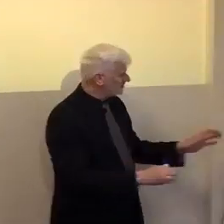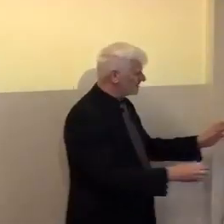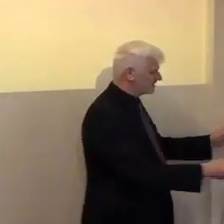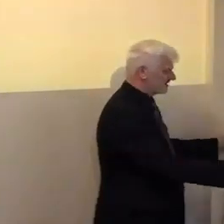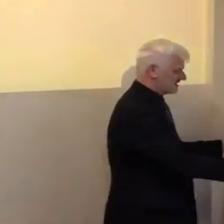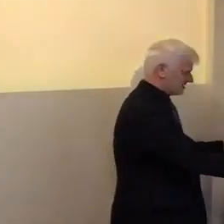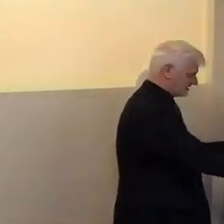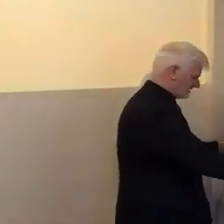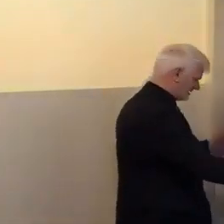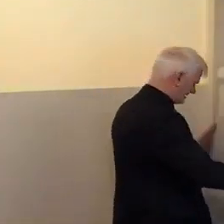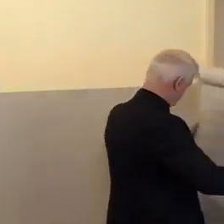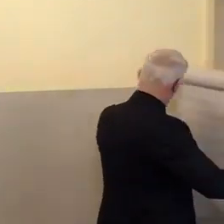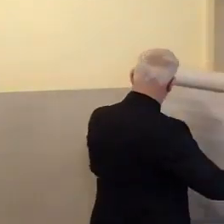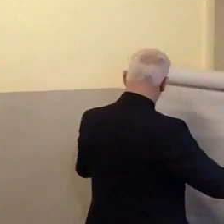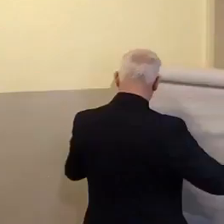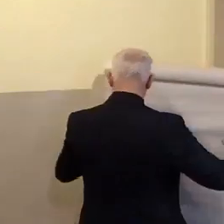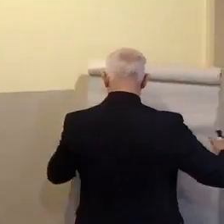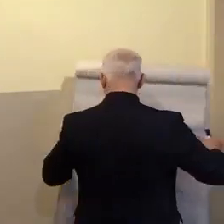word. Yeah.